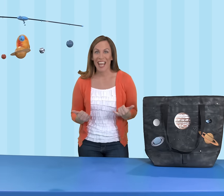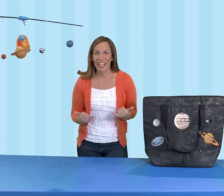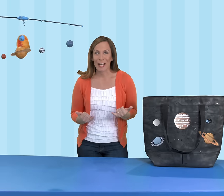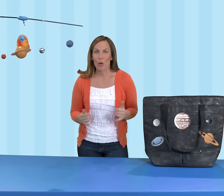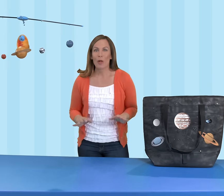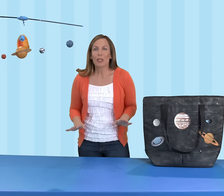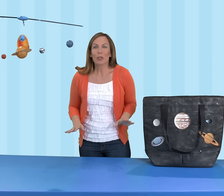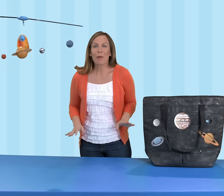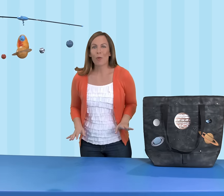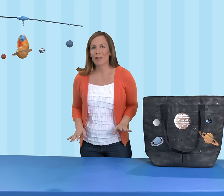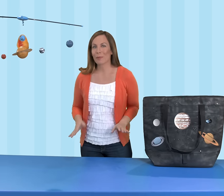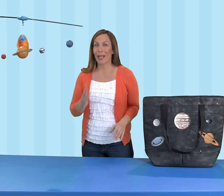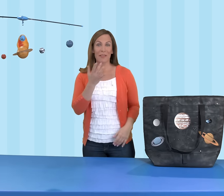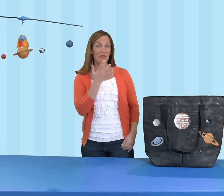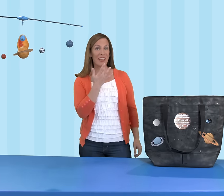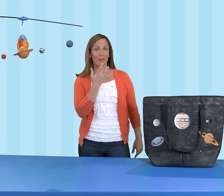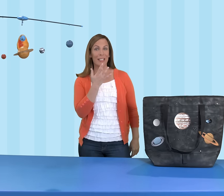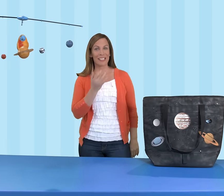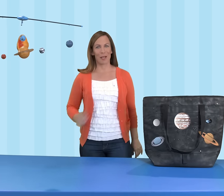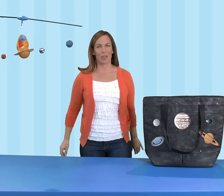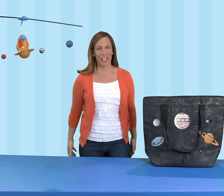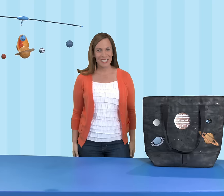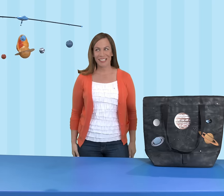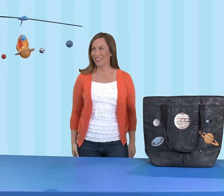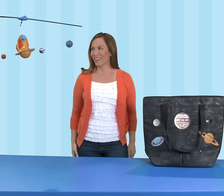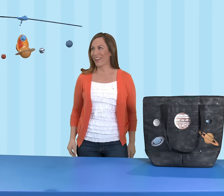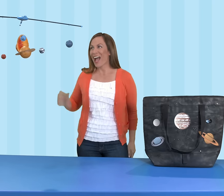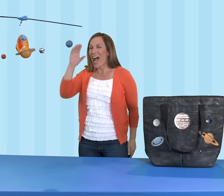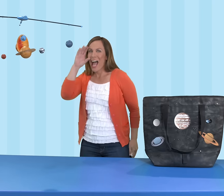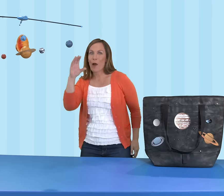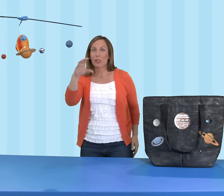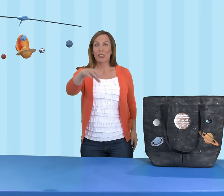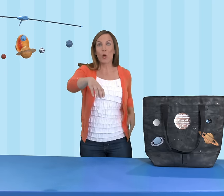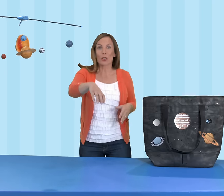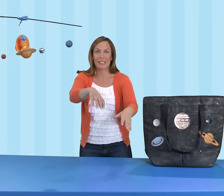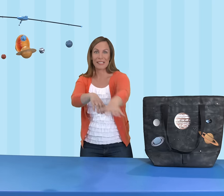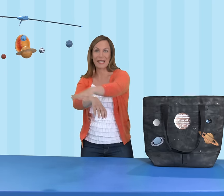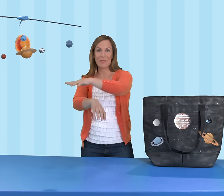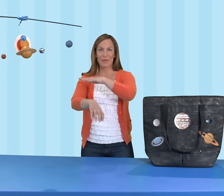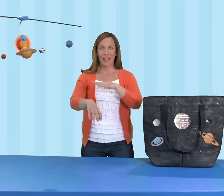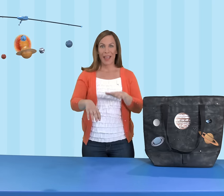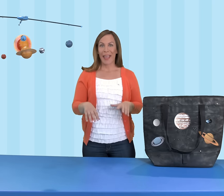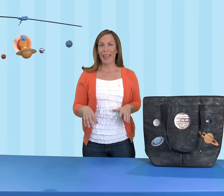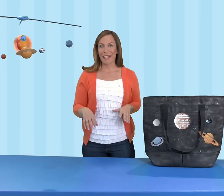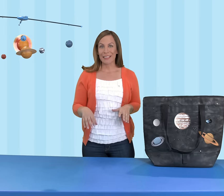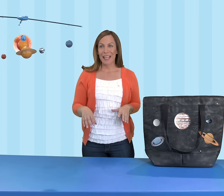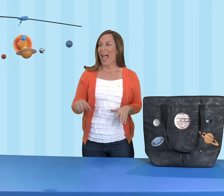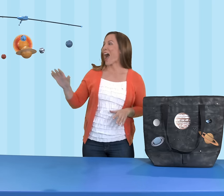Today, we will learn about one of my favorite subjects, our solar system and